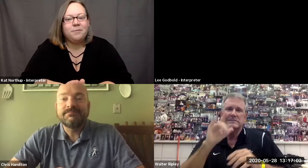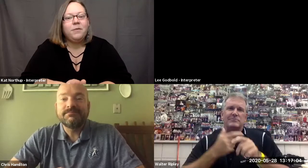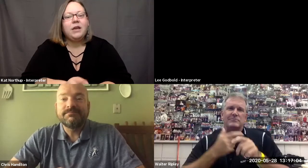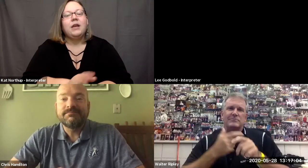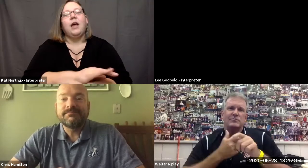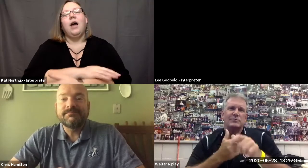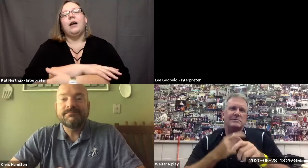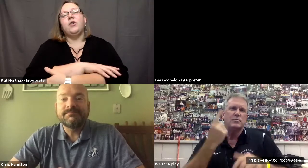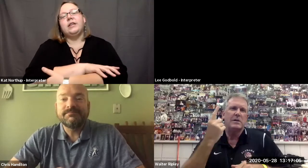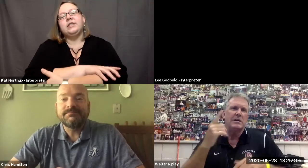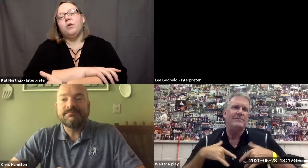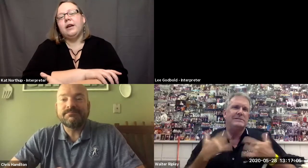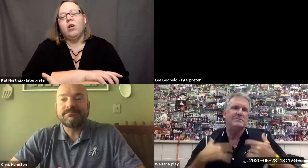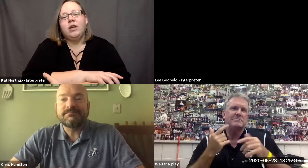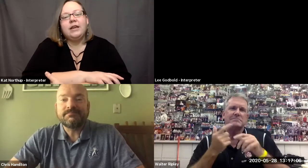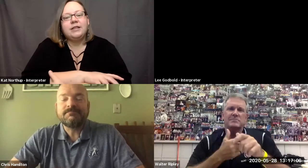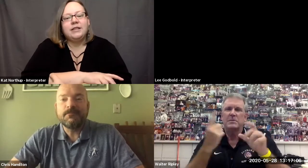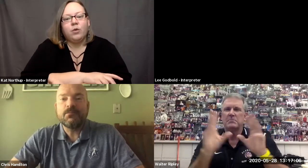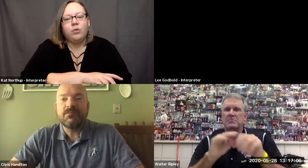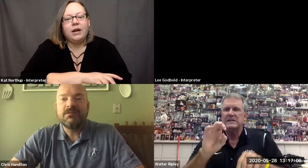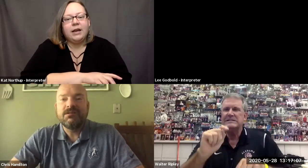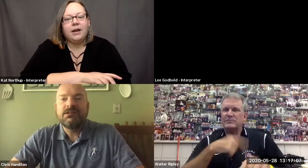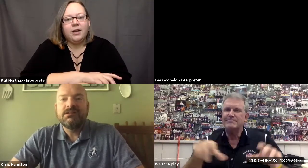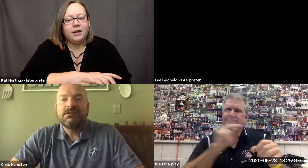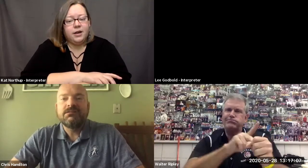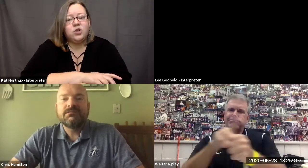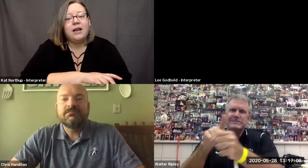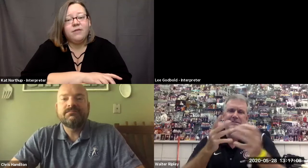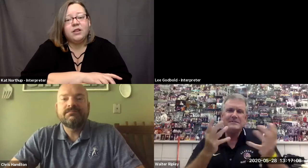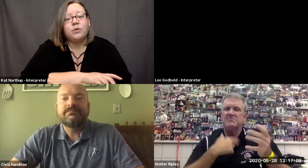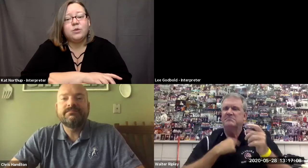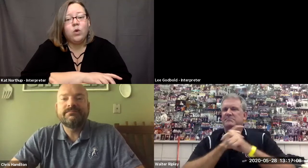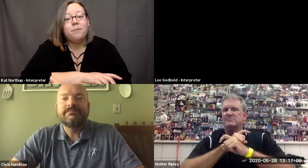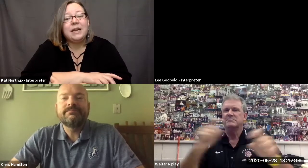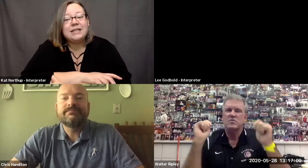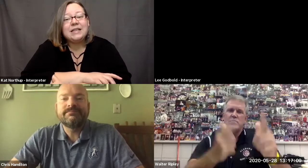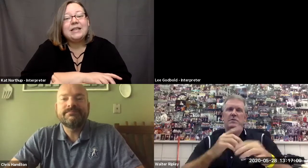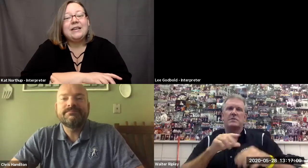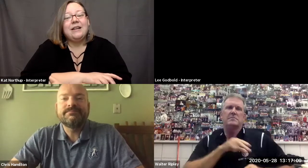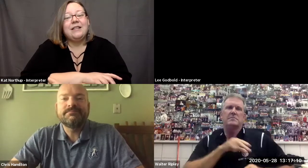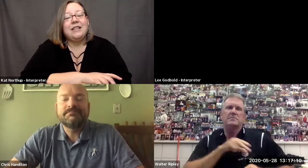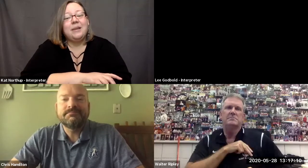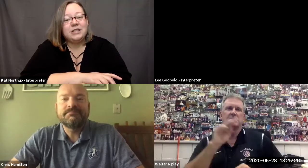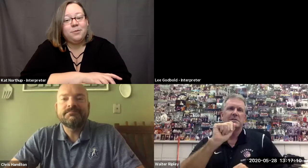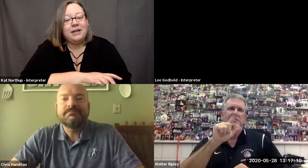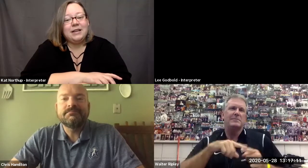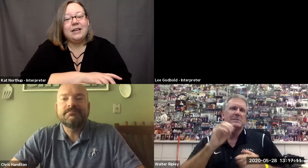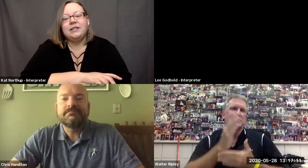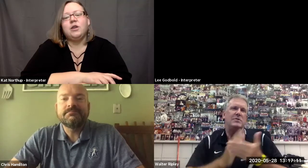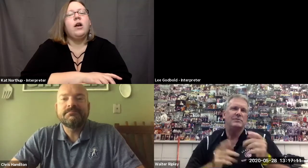them. I know that spring, our kids that were running a track event, there was one meet that they participated in, and